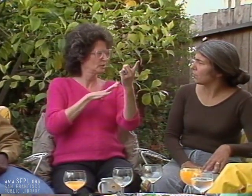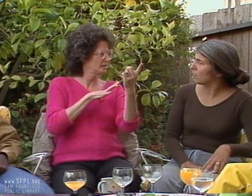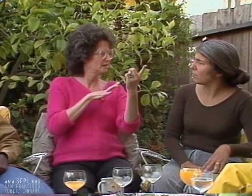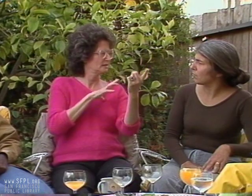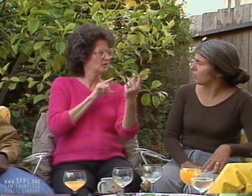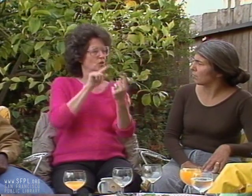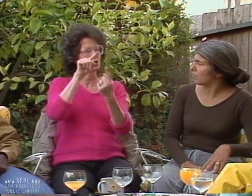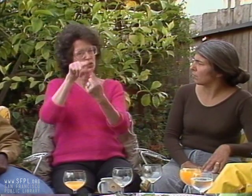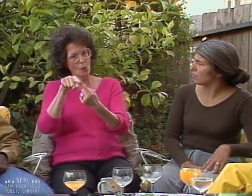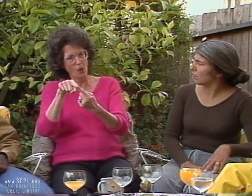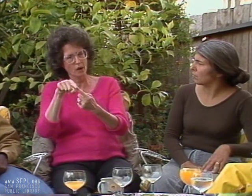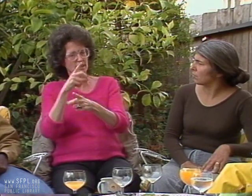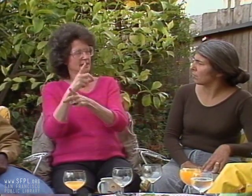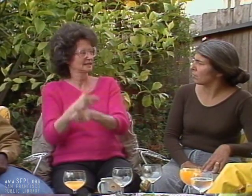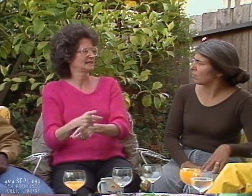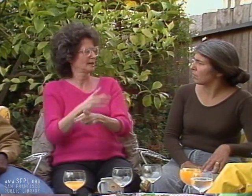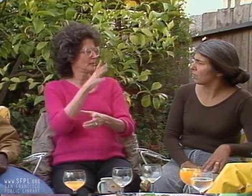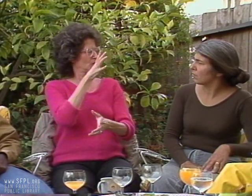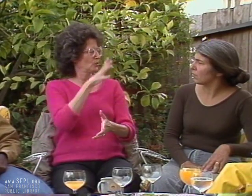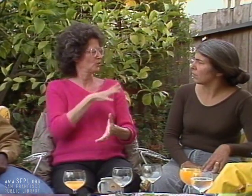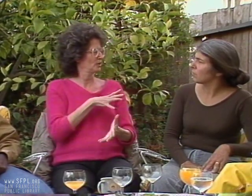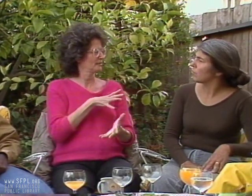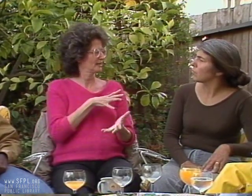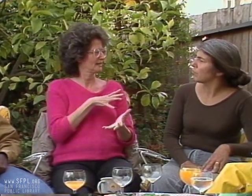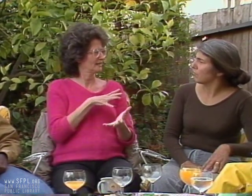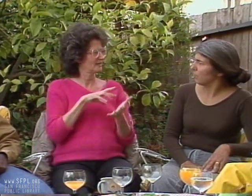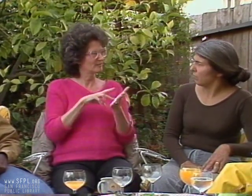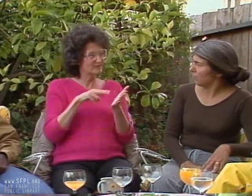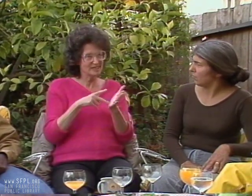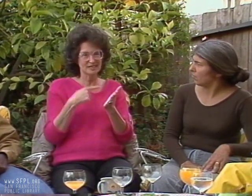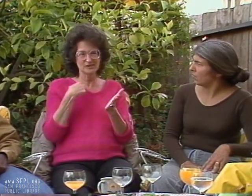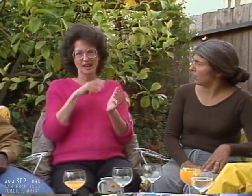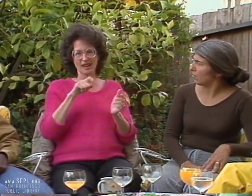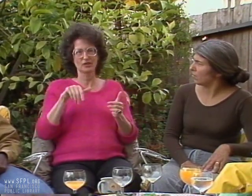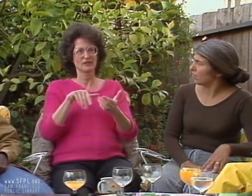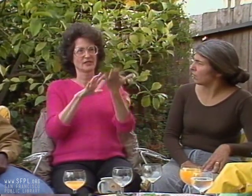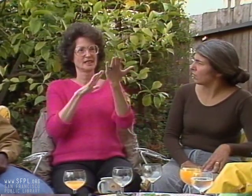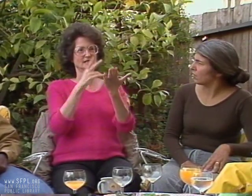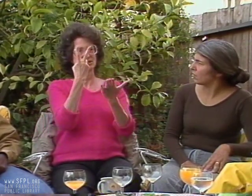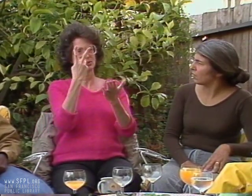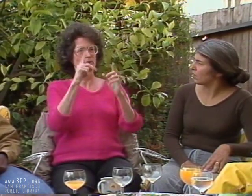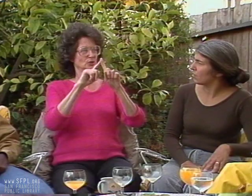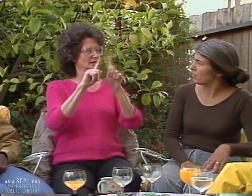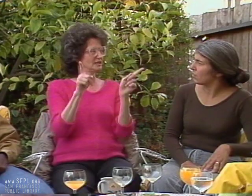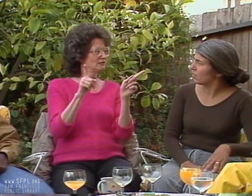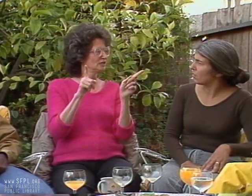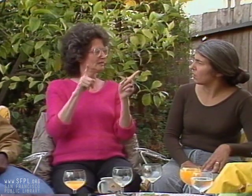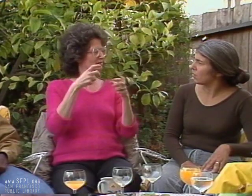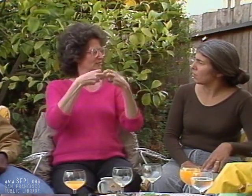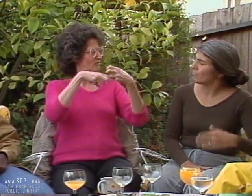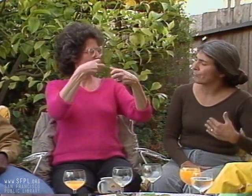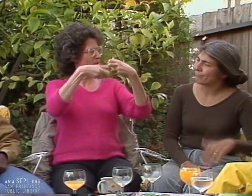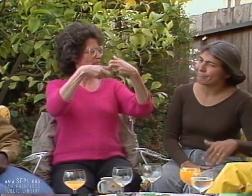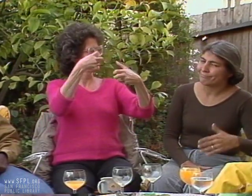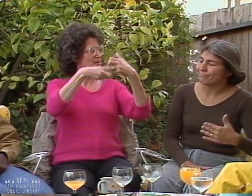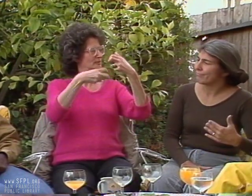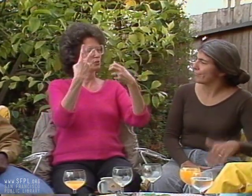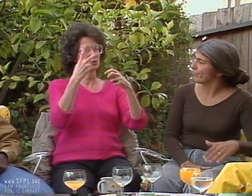what other women's attitudes towards us as disabled women are like. It struck me that we have